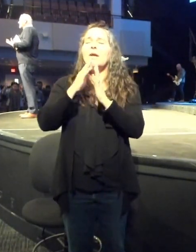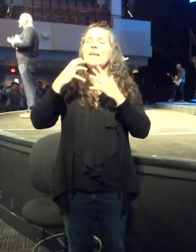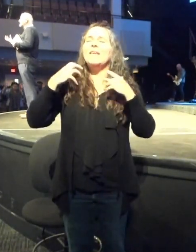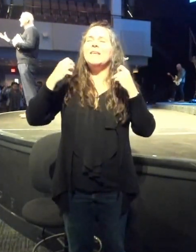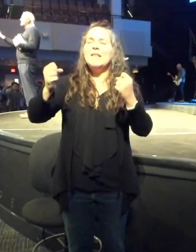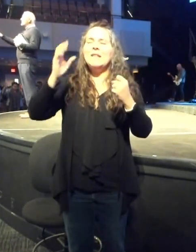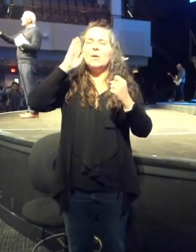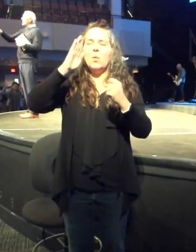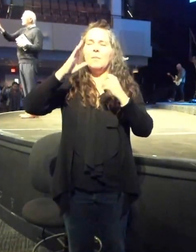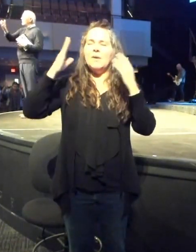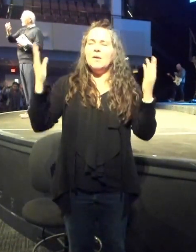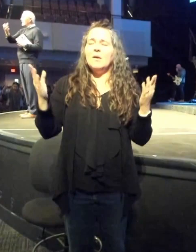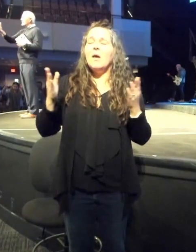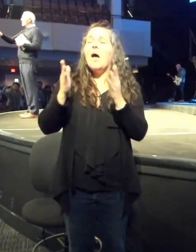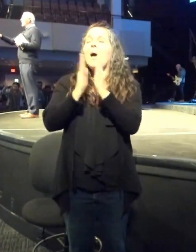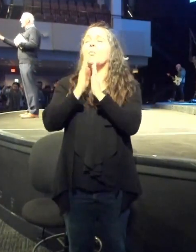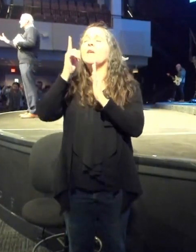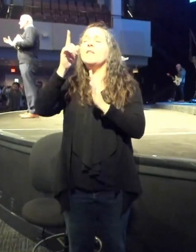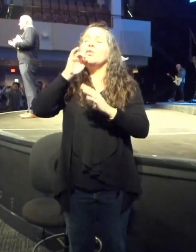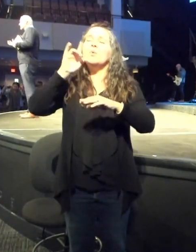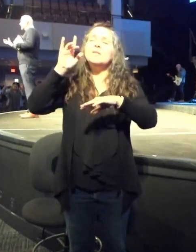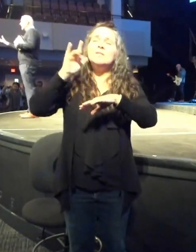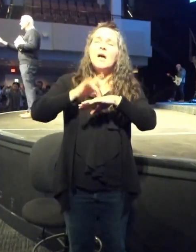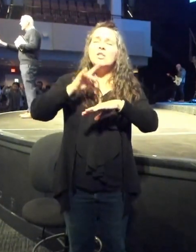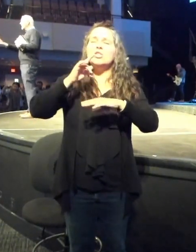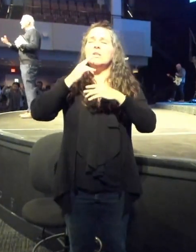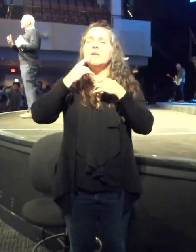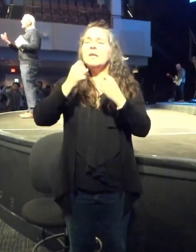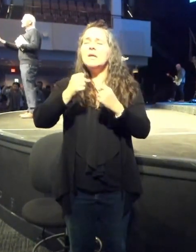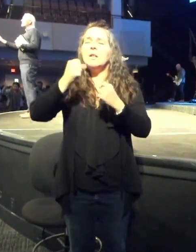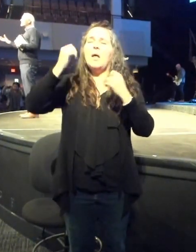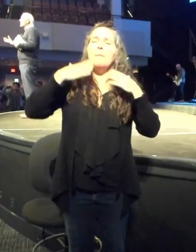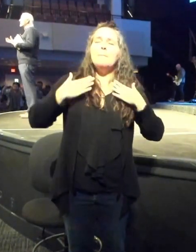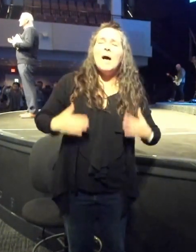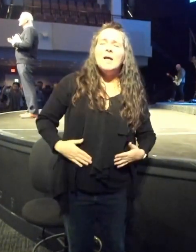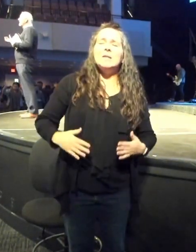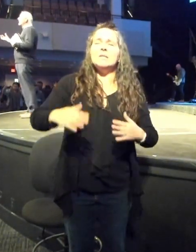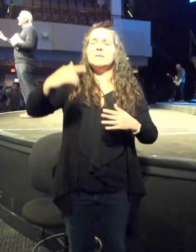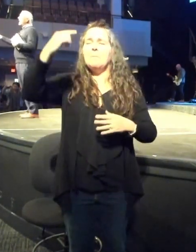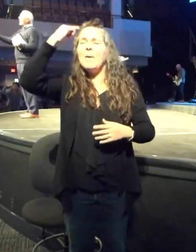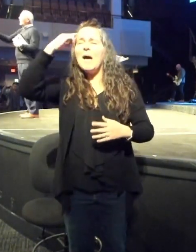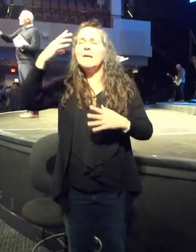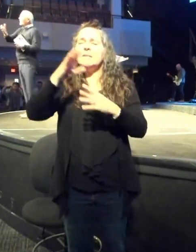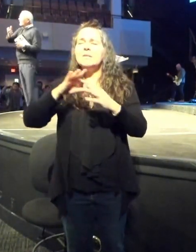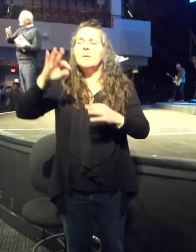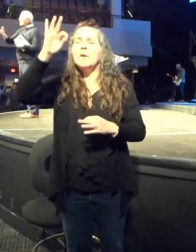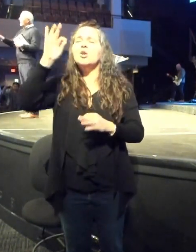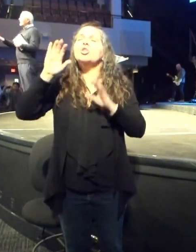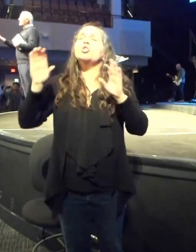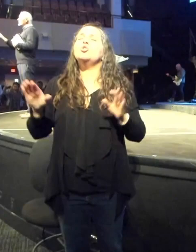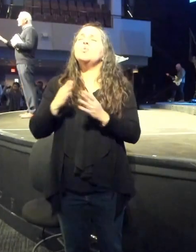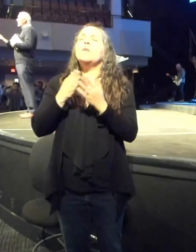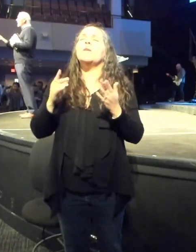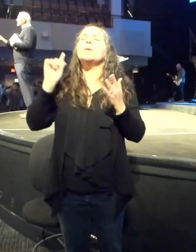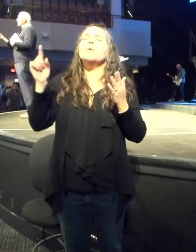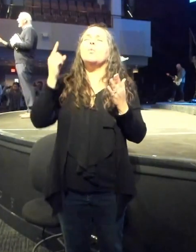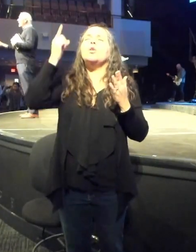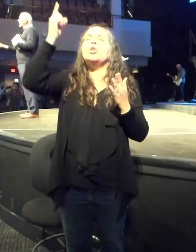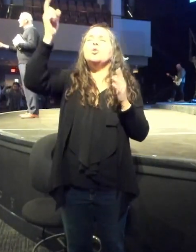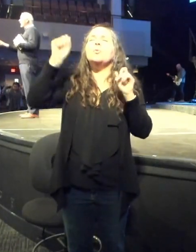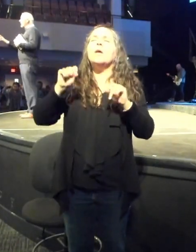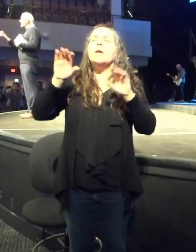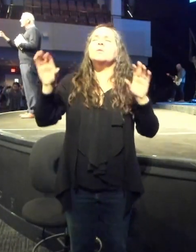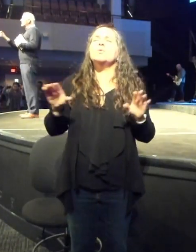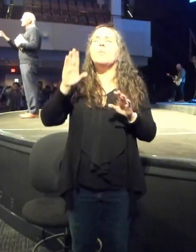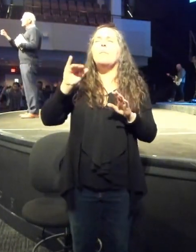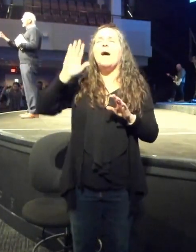pray that You'd touch and heal bodies, heal minds, heal spirits, heal relationships. Do stuff that only You can do by Your supernatural power. You're